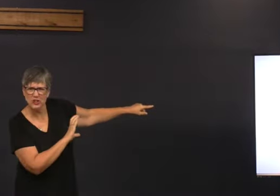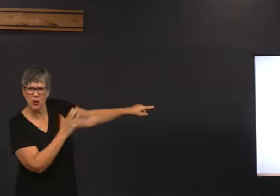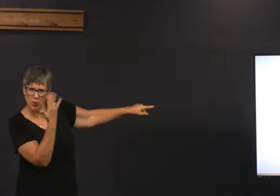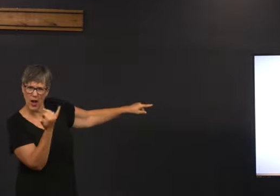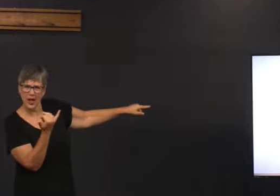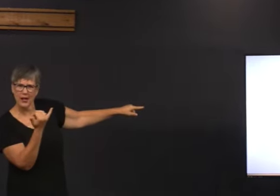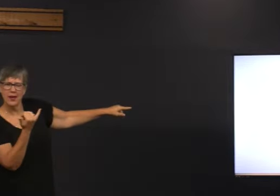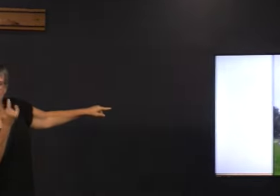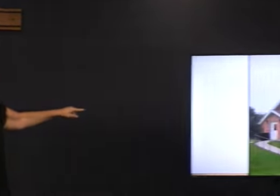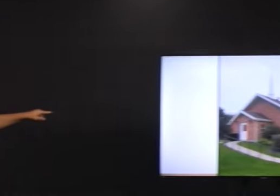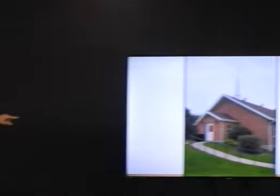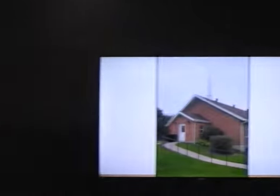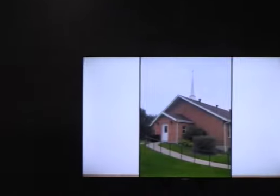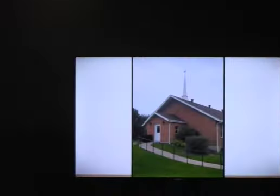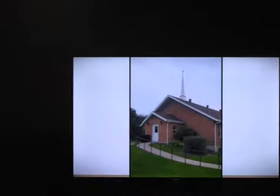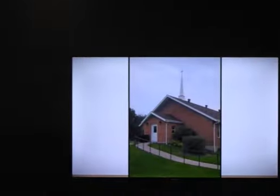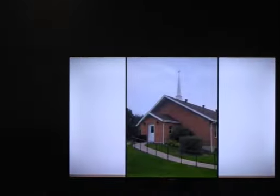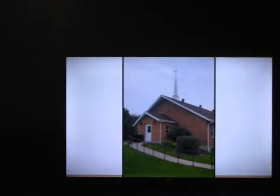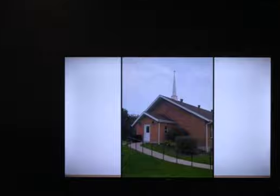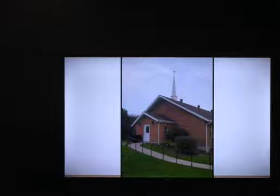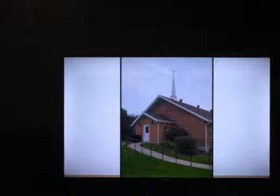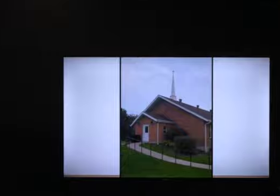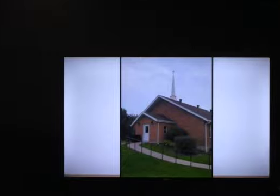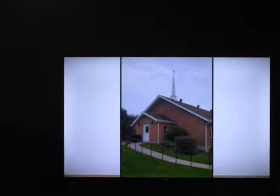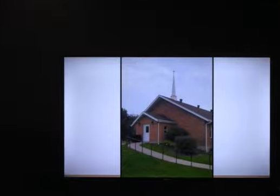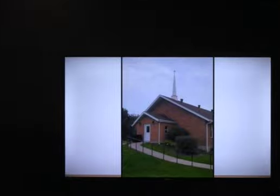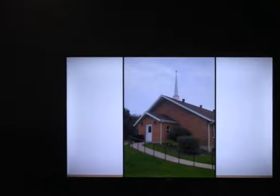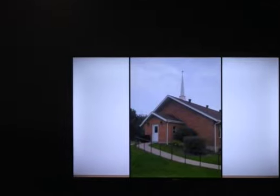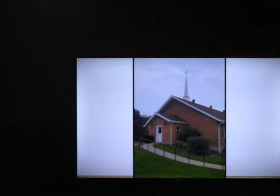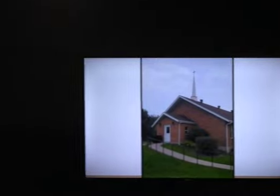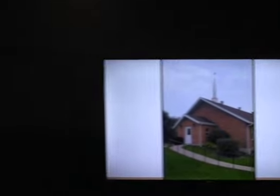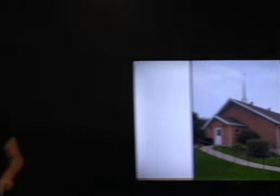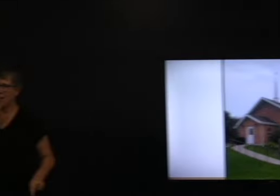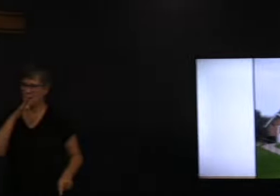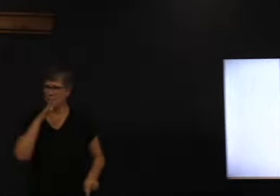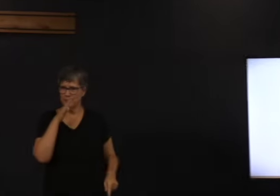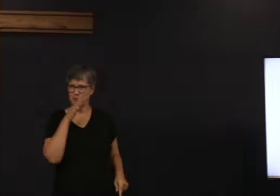why did I go to this church specifically? This church specifically, my mom